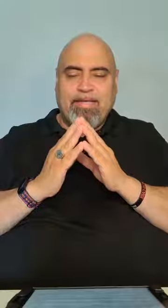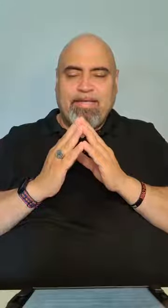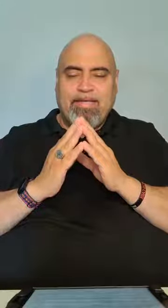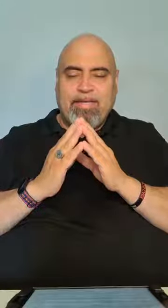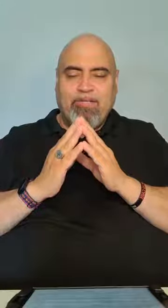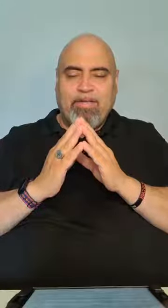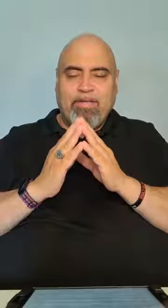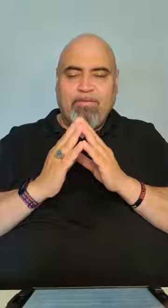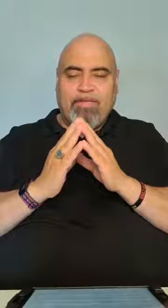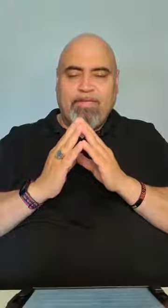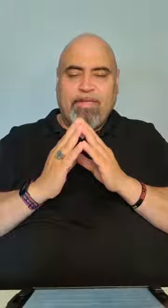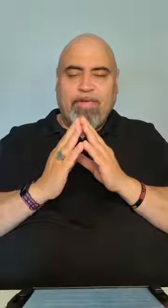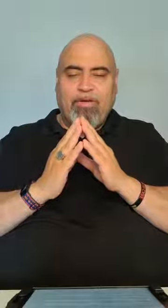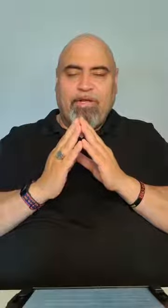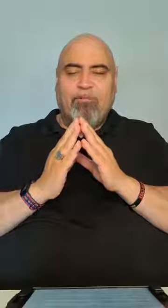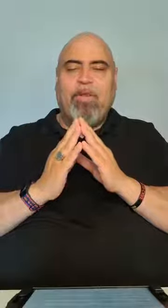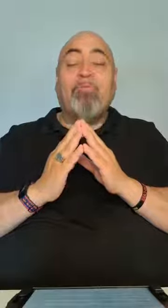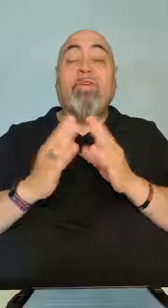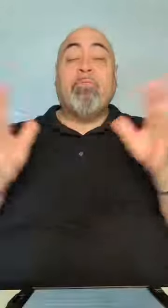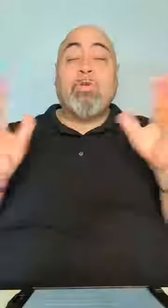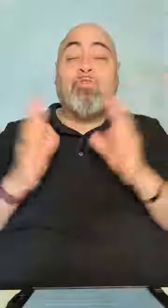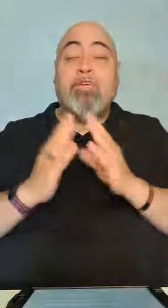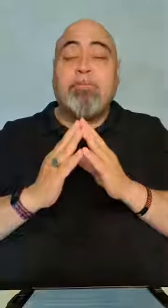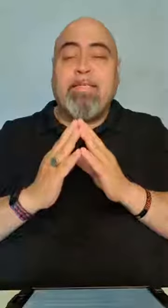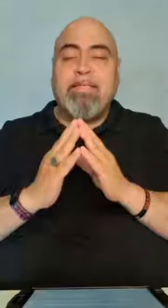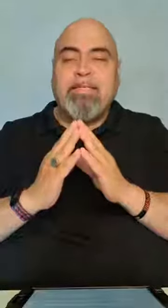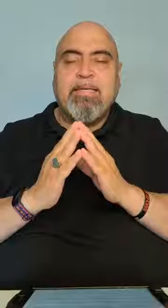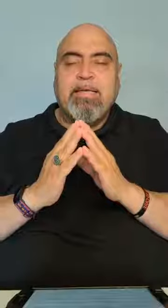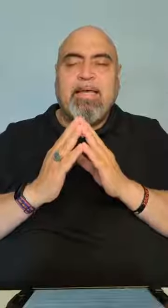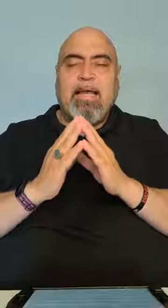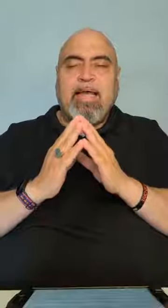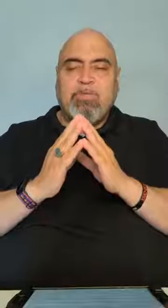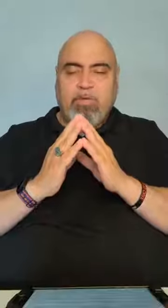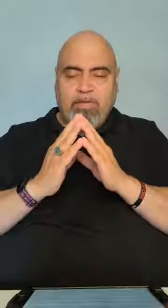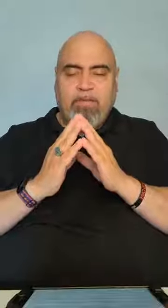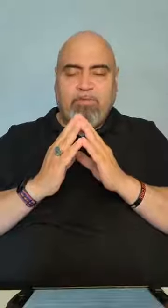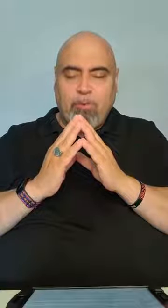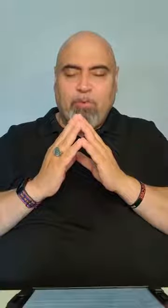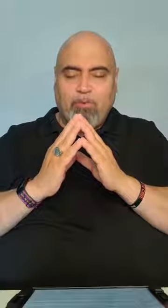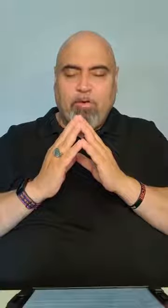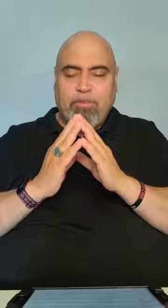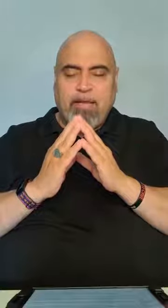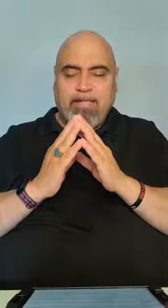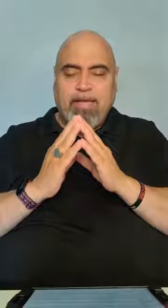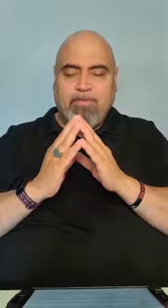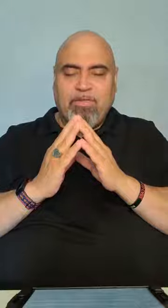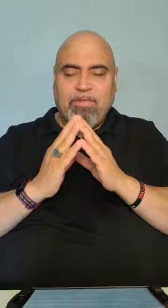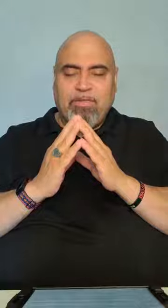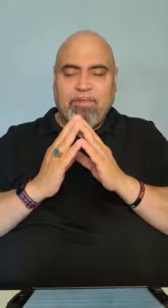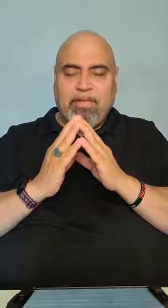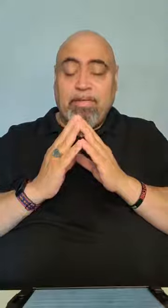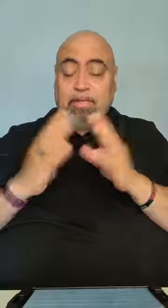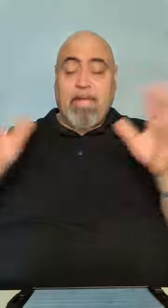it is in heaven. Give us this day our daily bread, and forgive us our trespasses as we forgive those who trespass against us. And lead us not